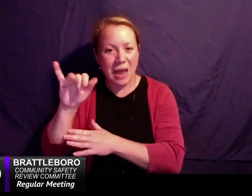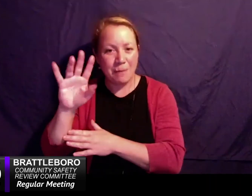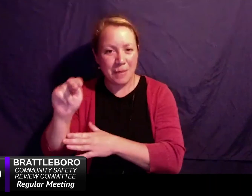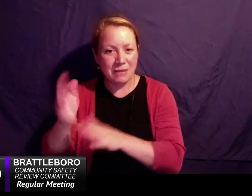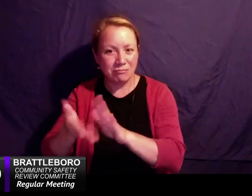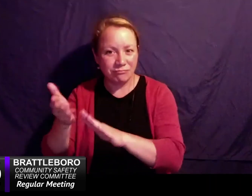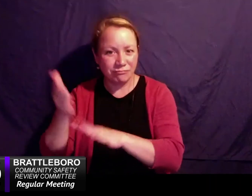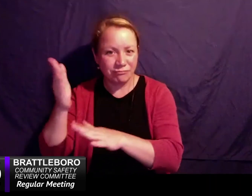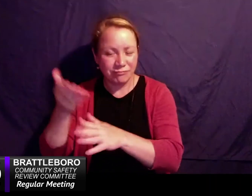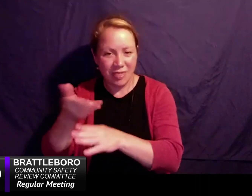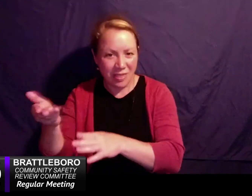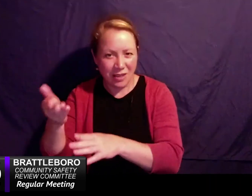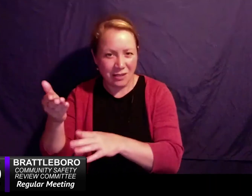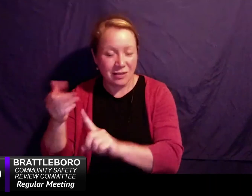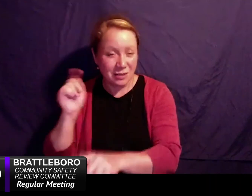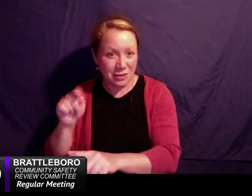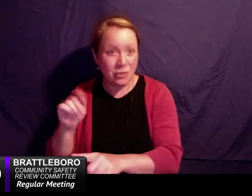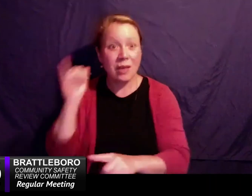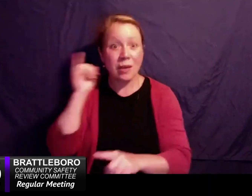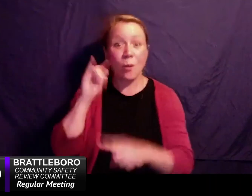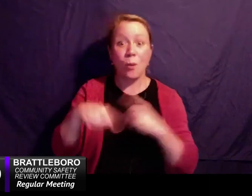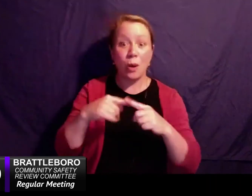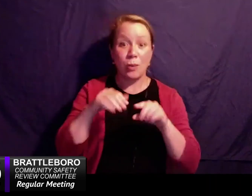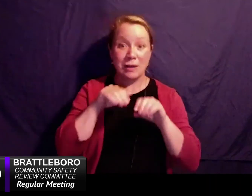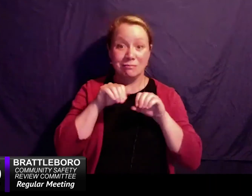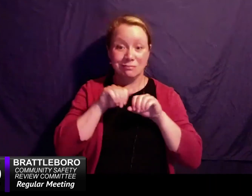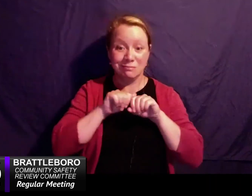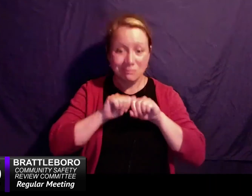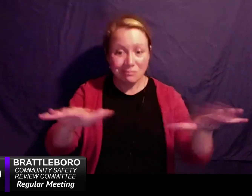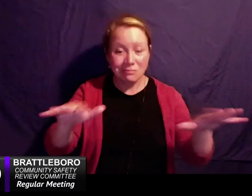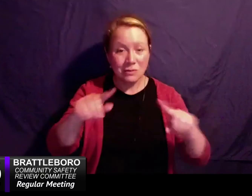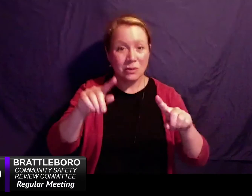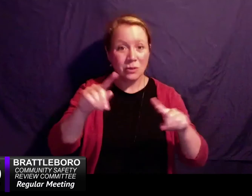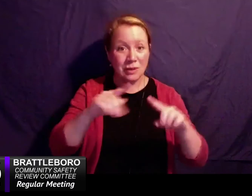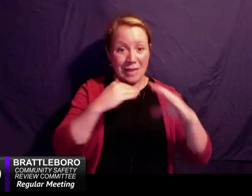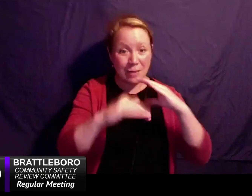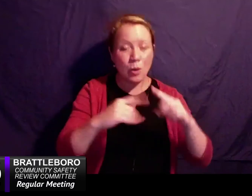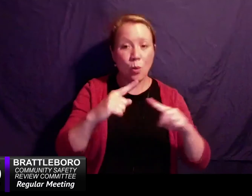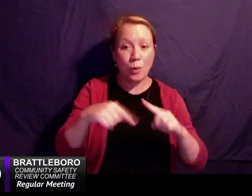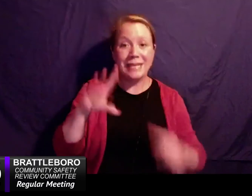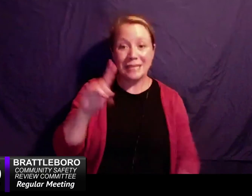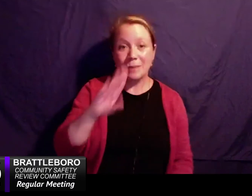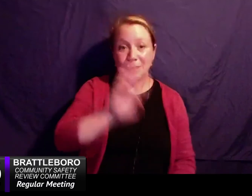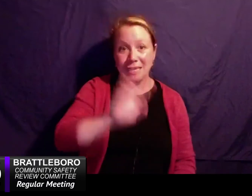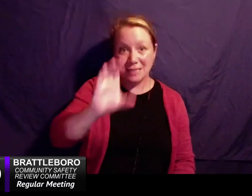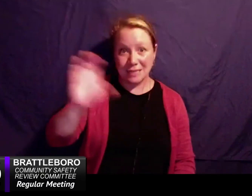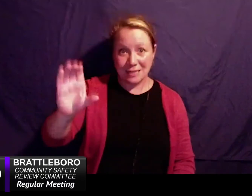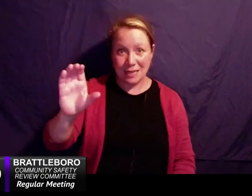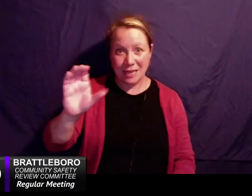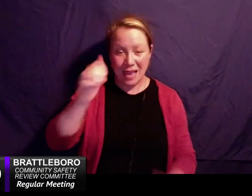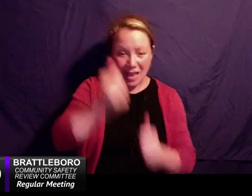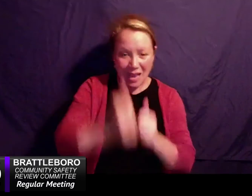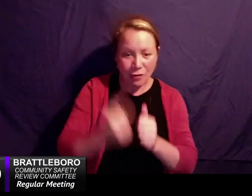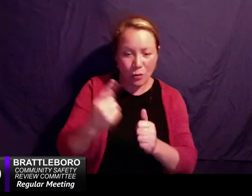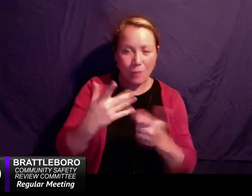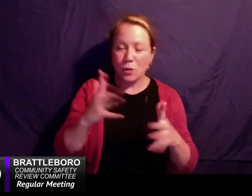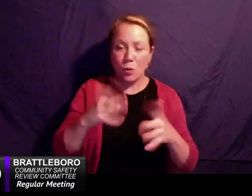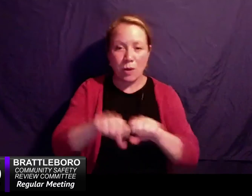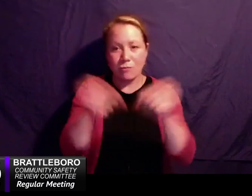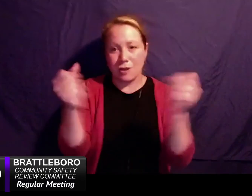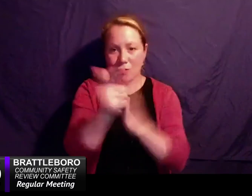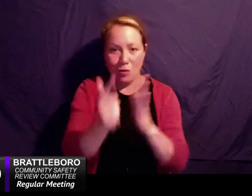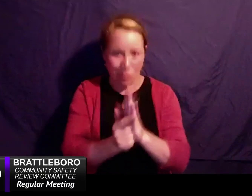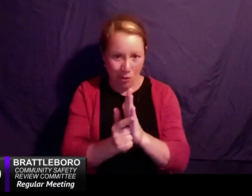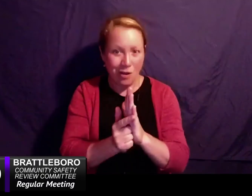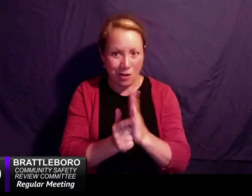So that's why when we sent the email to you all, we BCC'd everybody just to make sure that we didn't inadvertently violate the law,